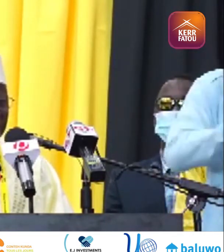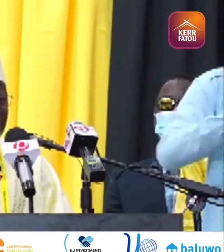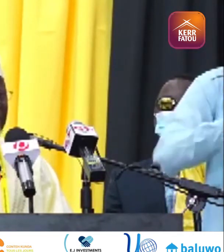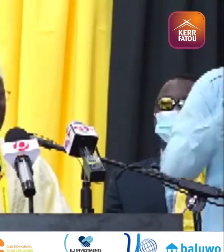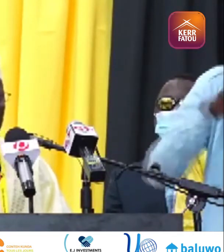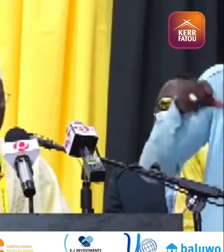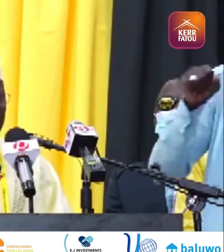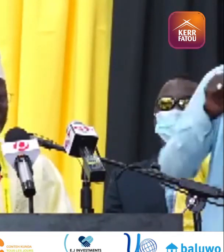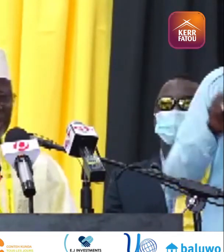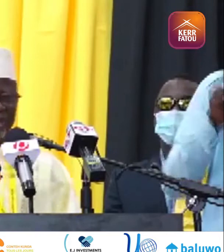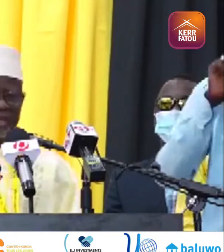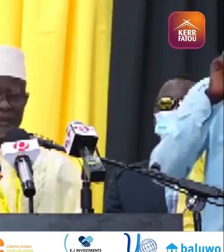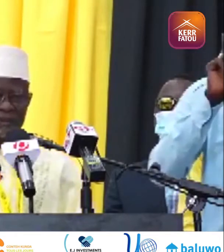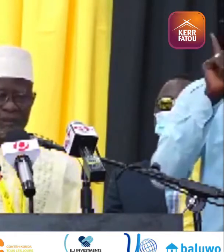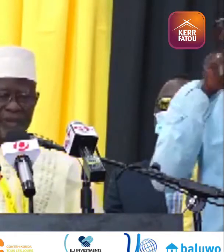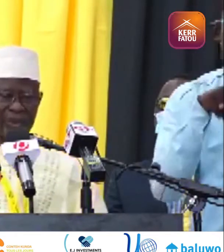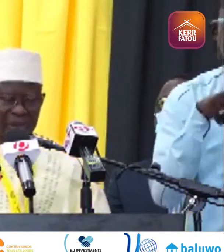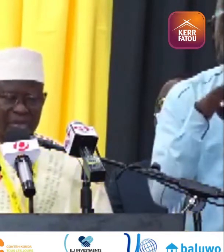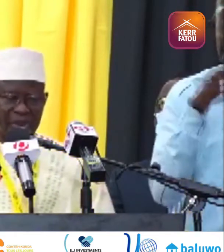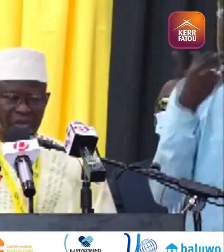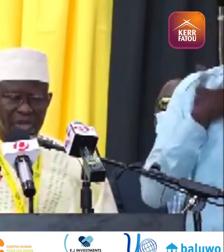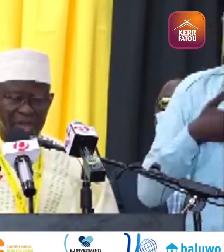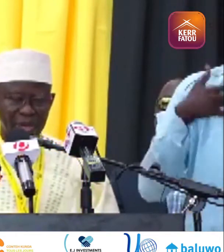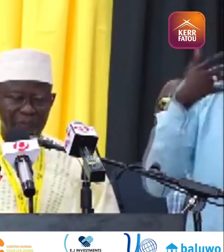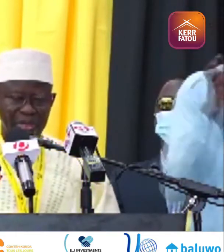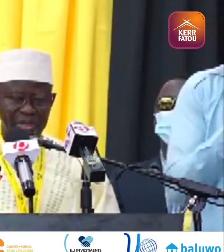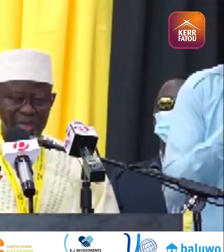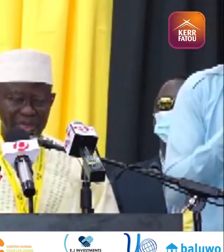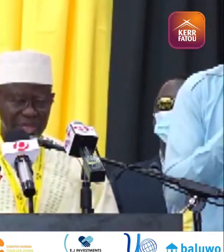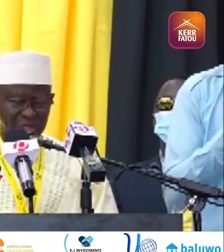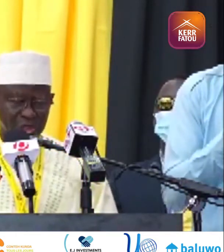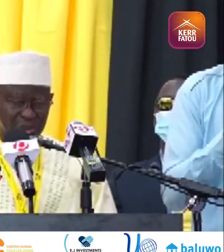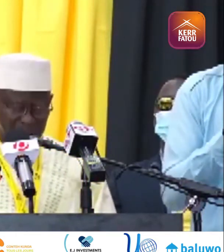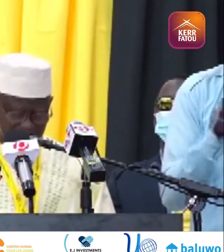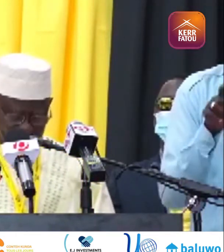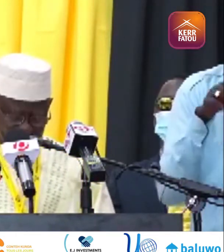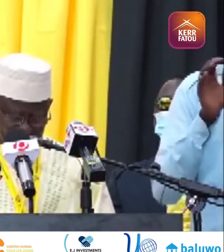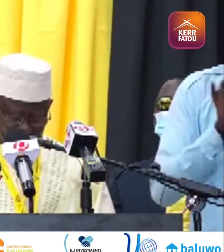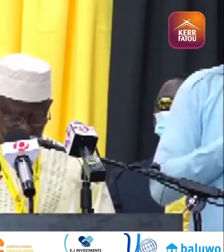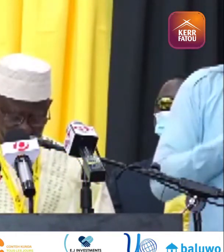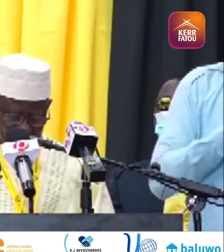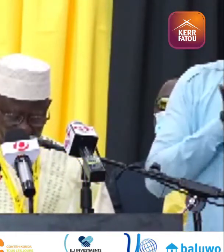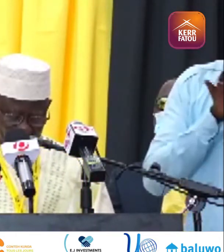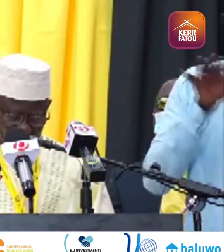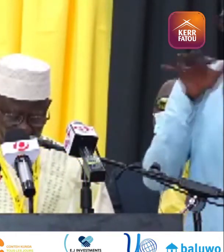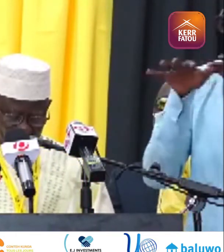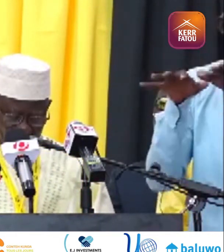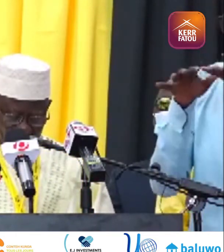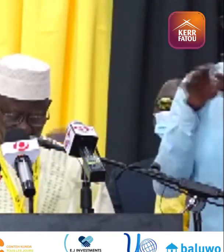The United Democratic Party went out in numbers, as is usual,